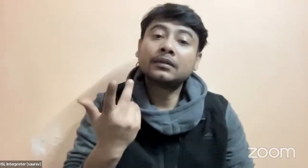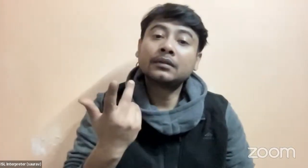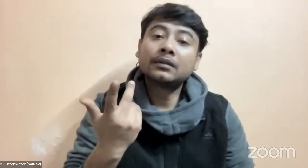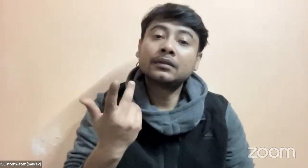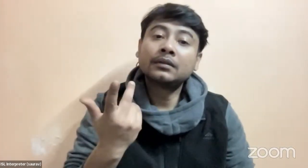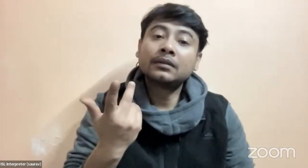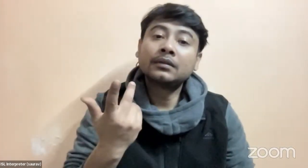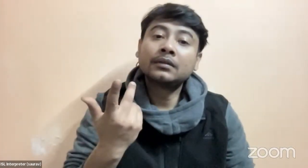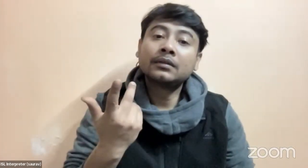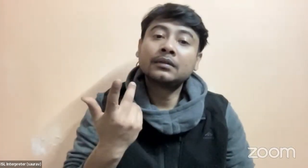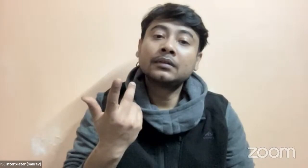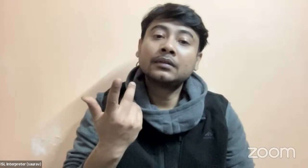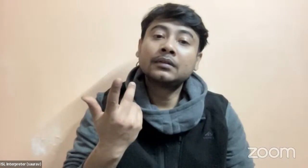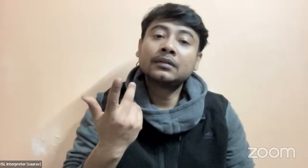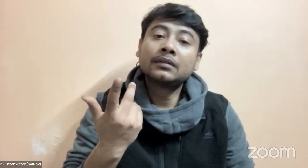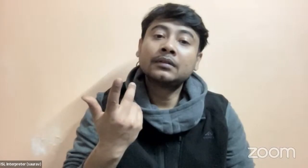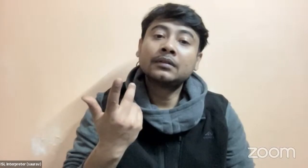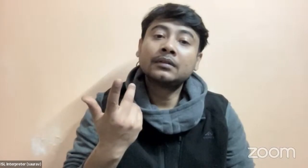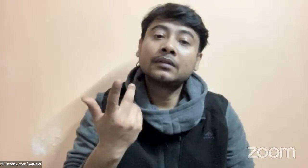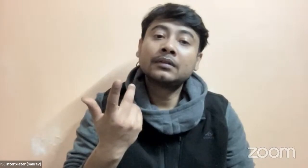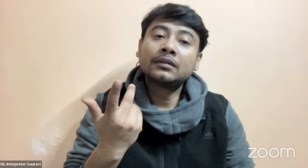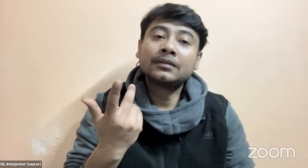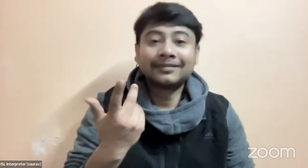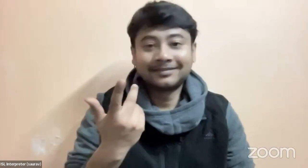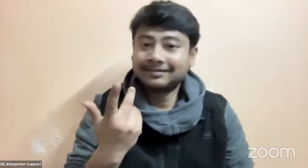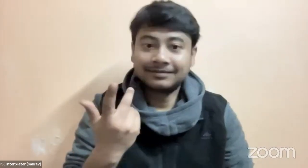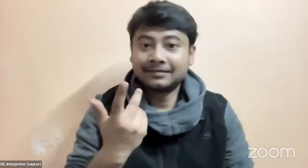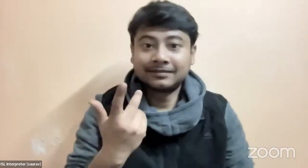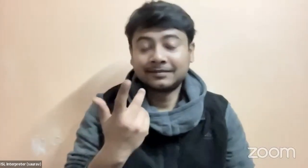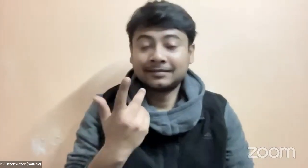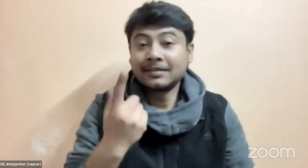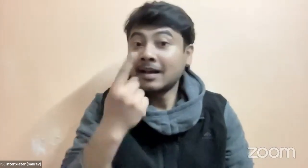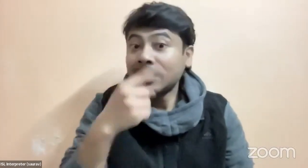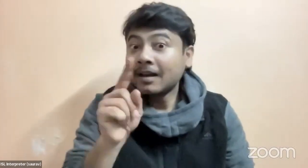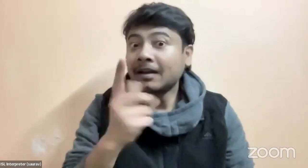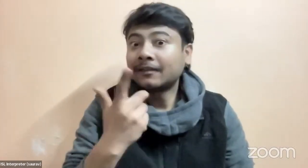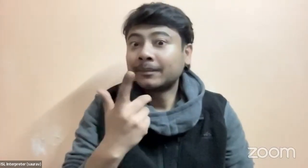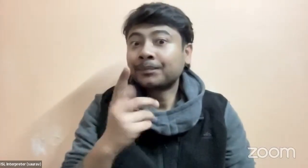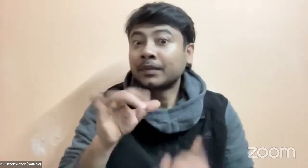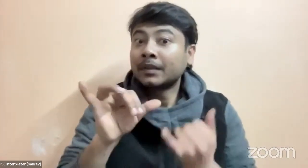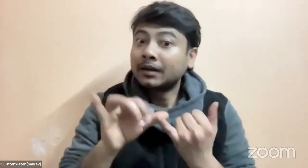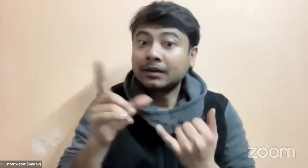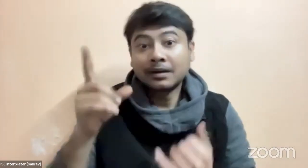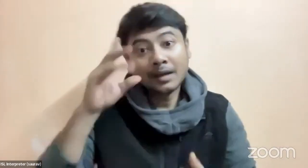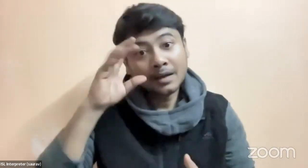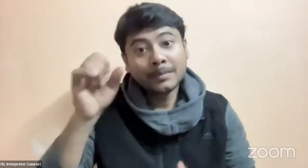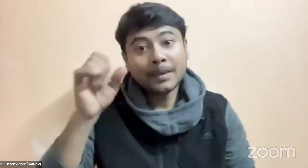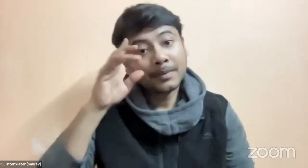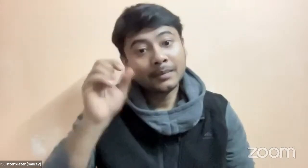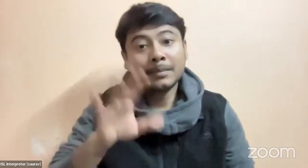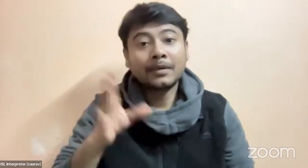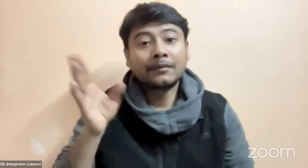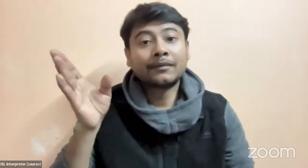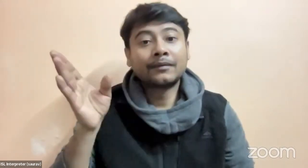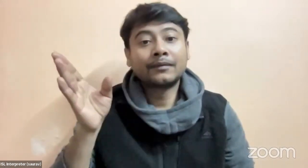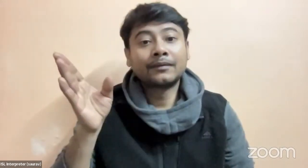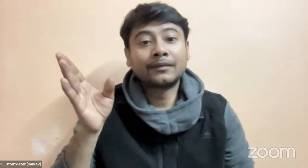Blue pen, black pen, red pen, so many pens are there. Oh, Krishna gives marks of on all of these.